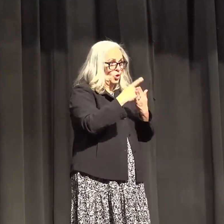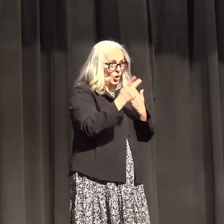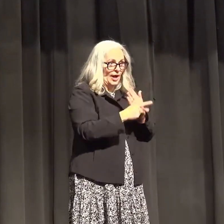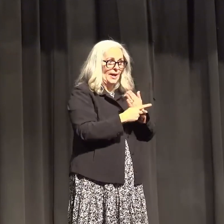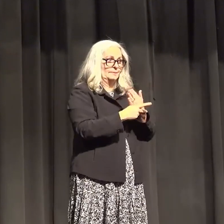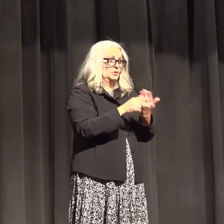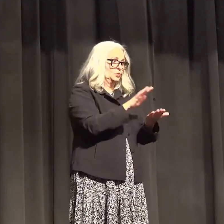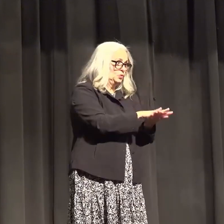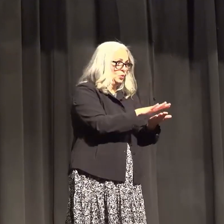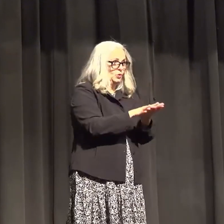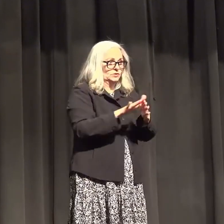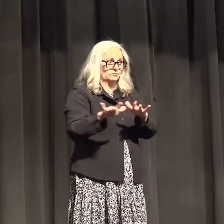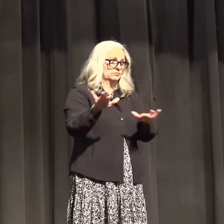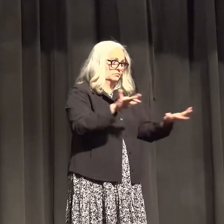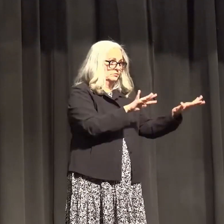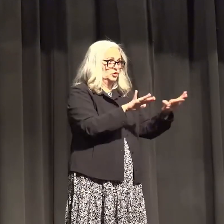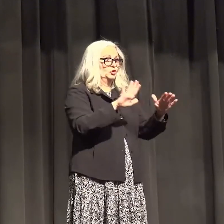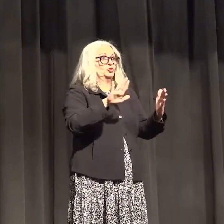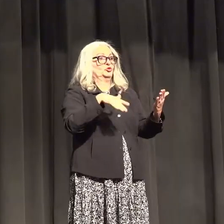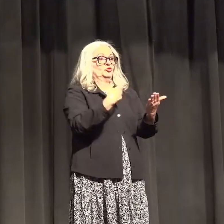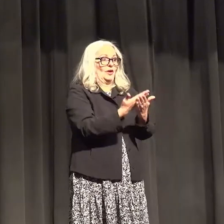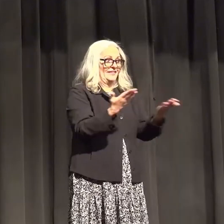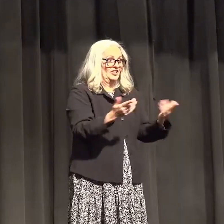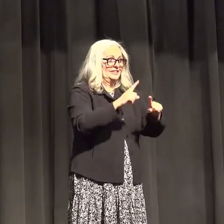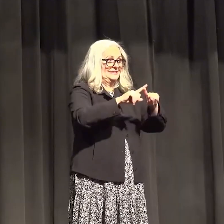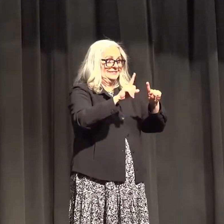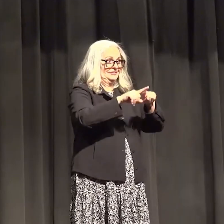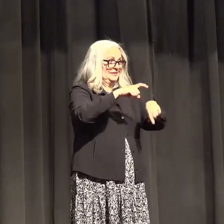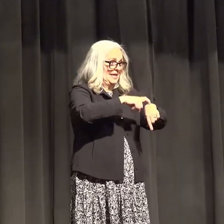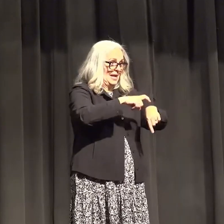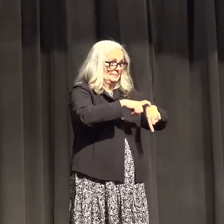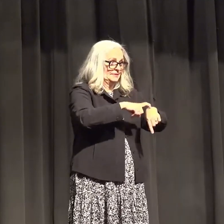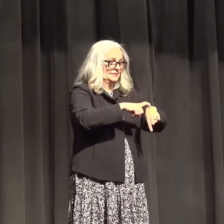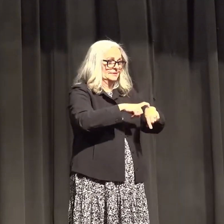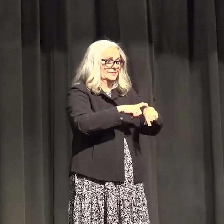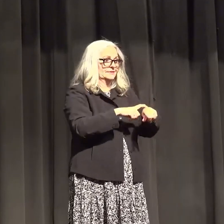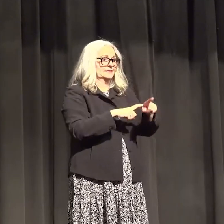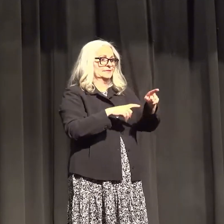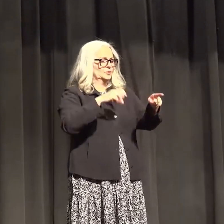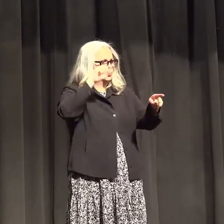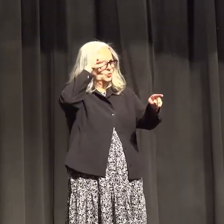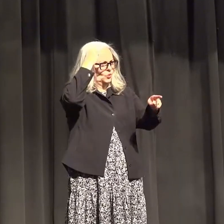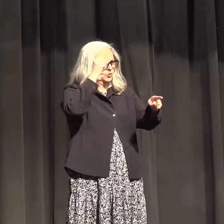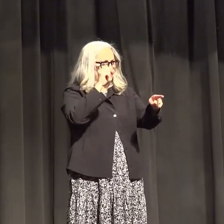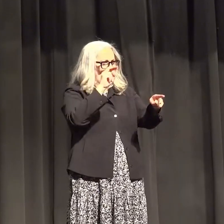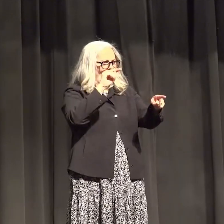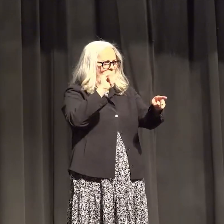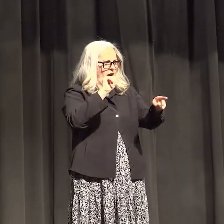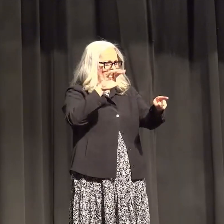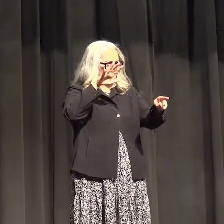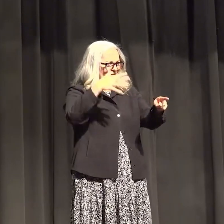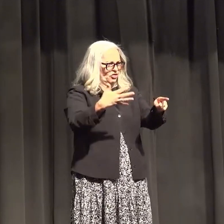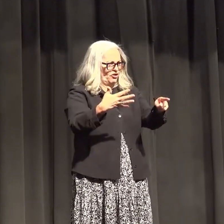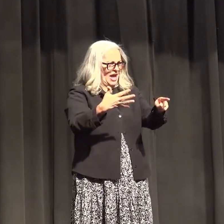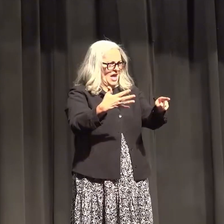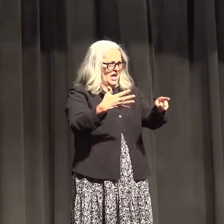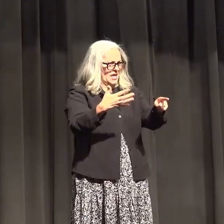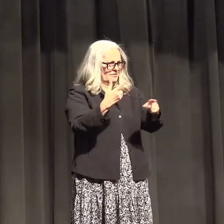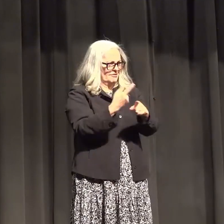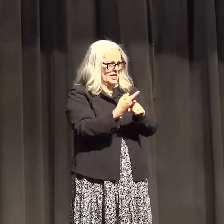different locations, different programs, different schools and such, and you actually arrived here at various times. I know Sonia, I think, came